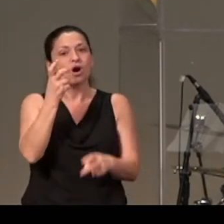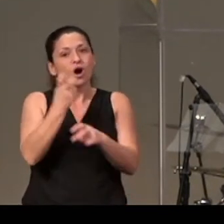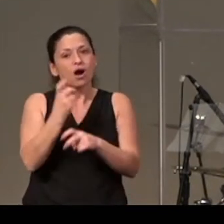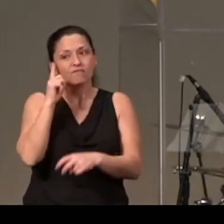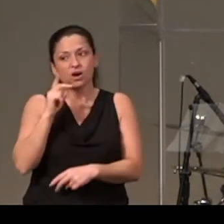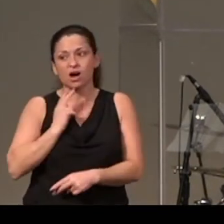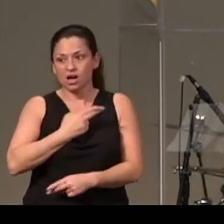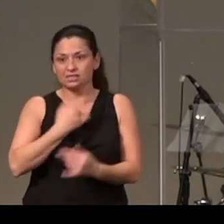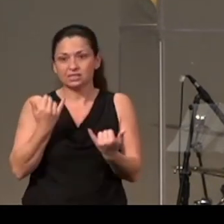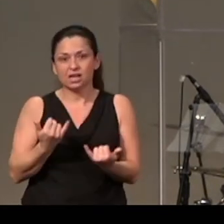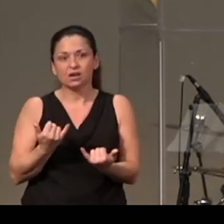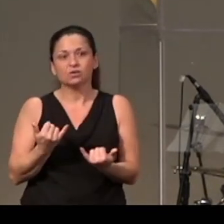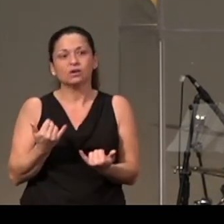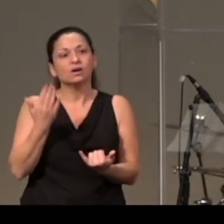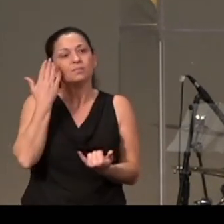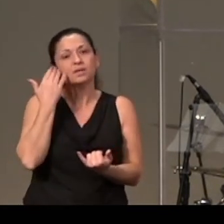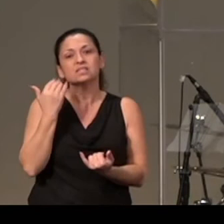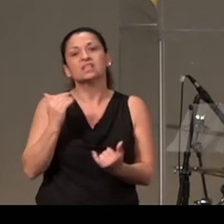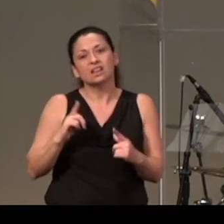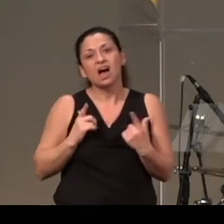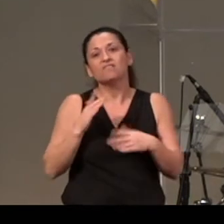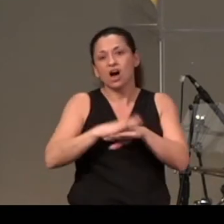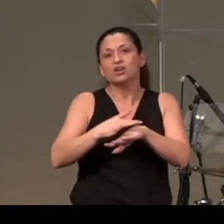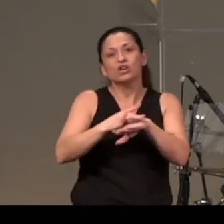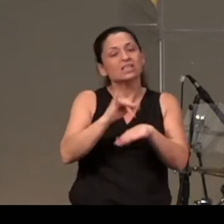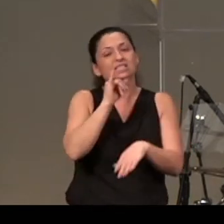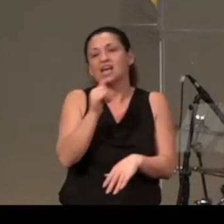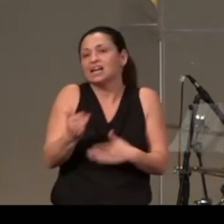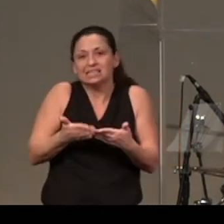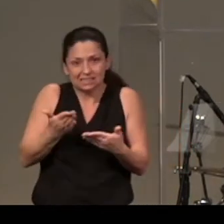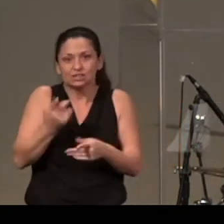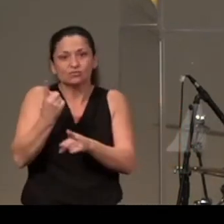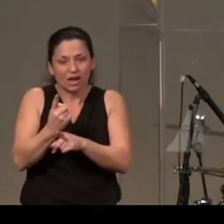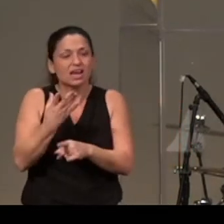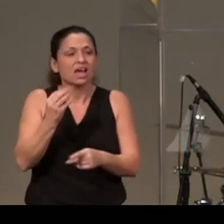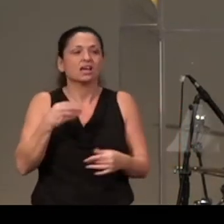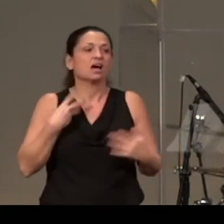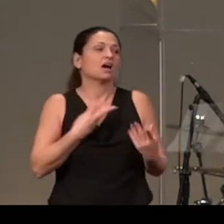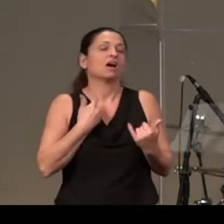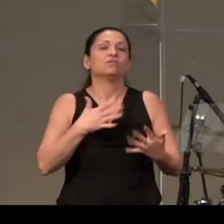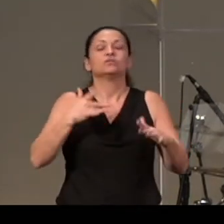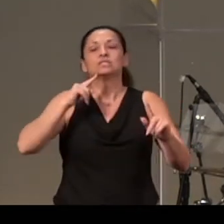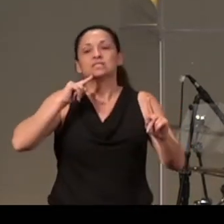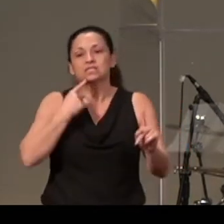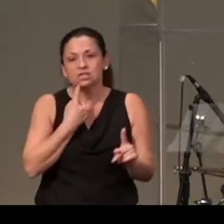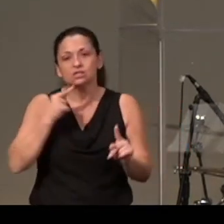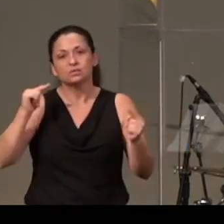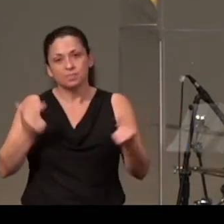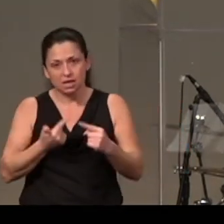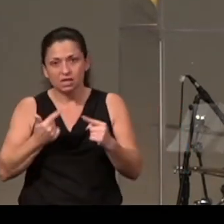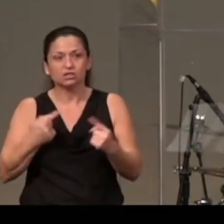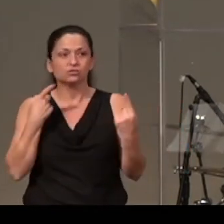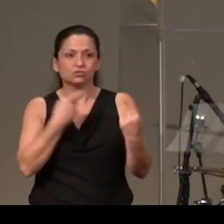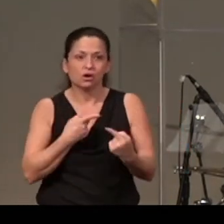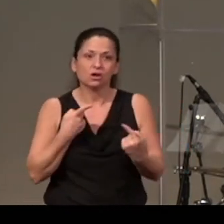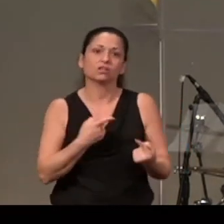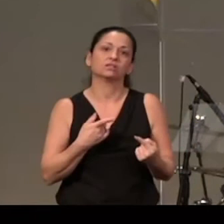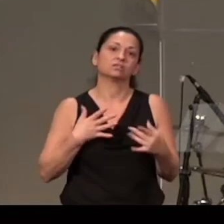incredibly difficult times. And you know what's important to remember? Our suffering in this life is for